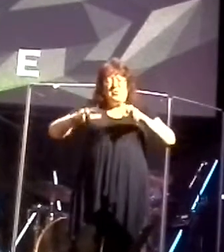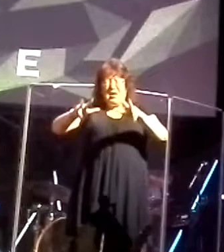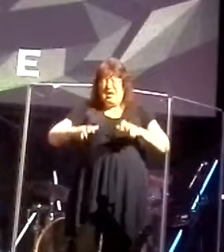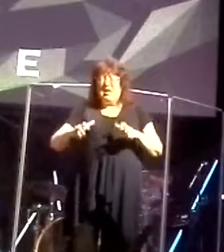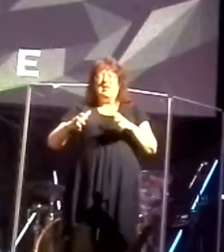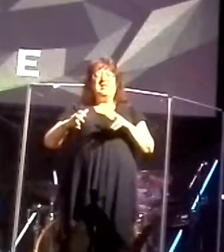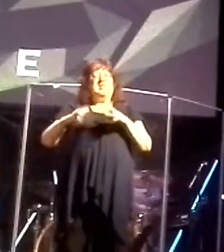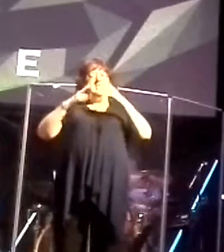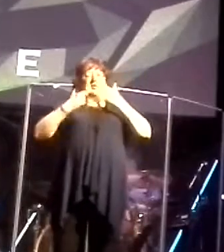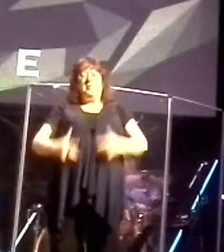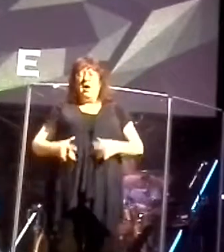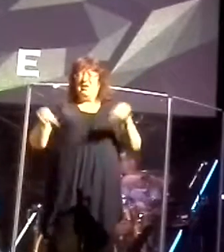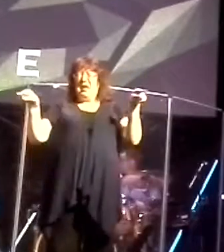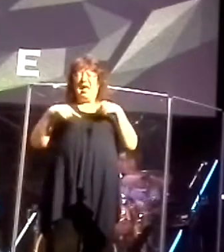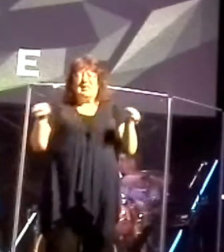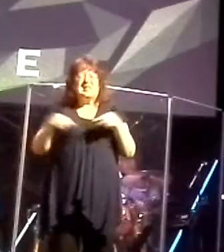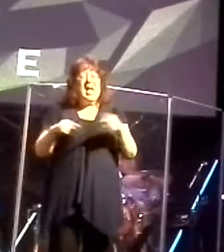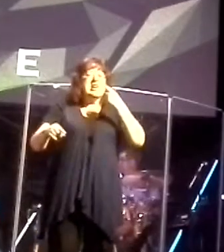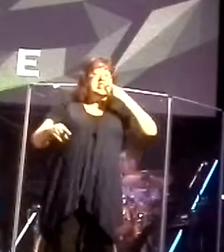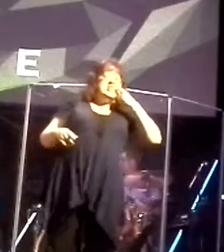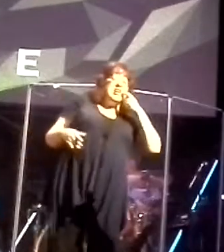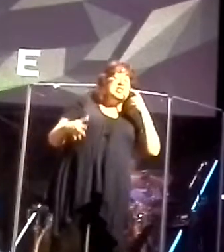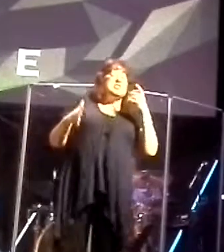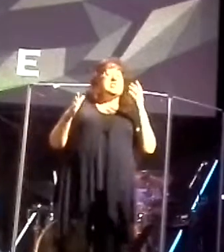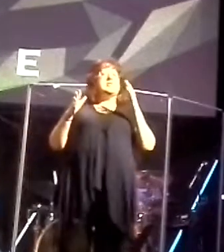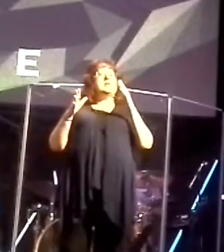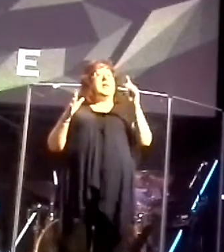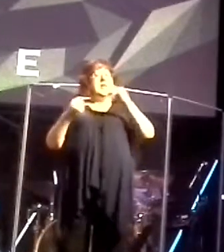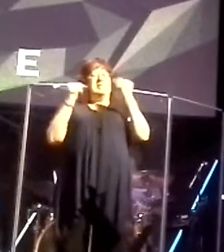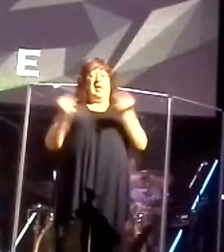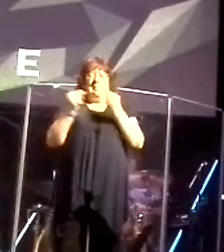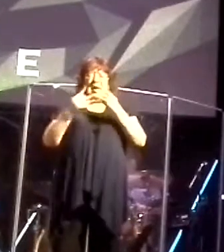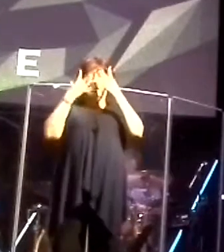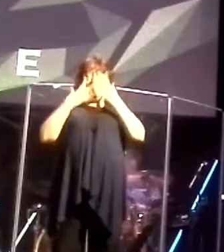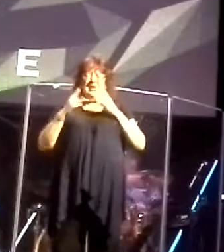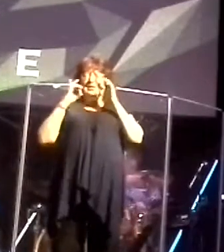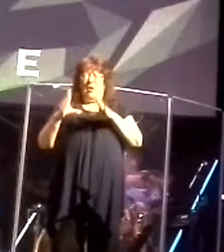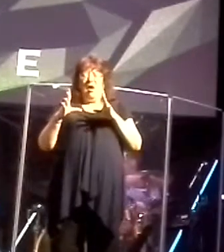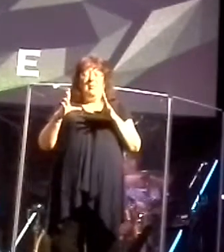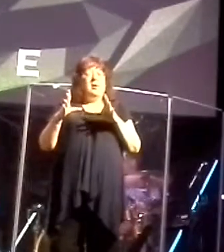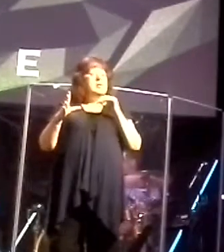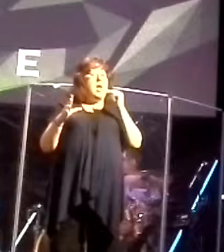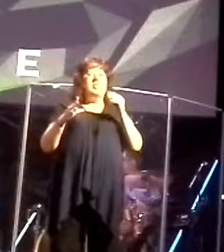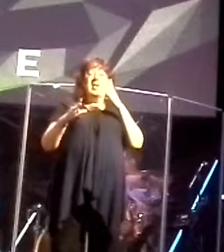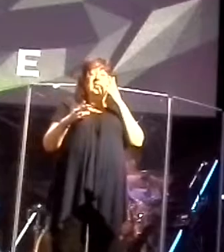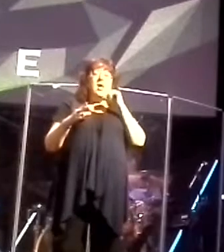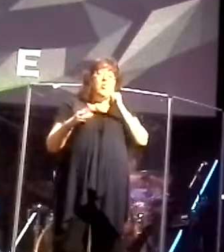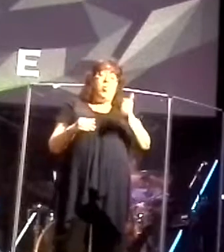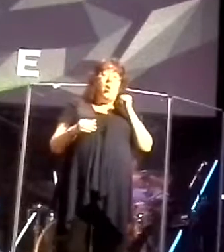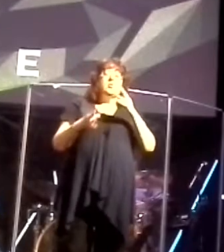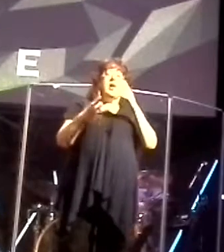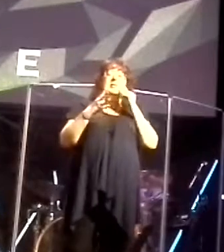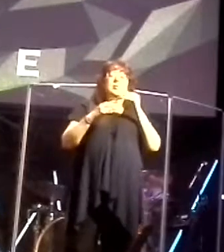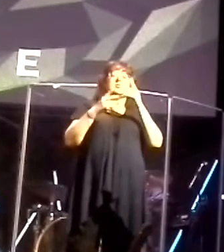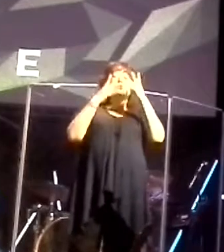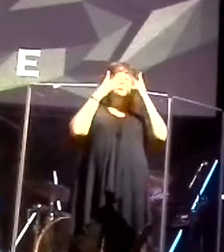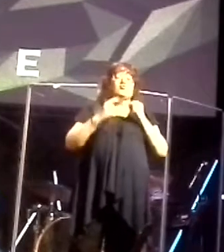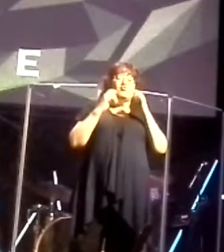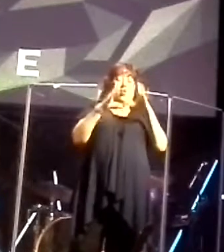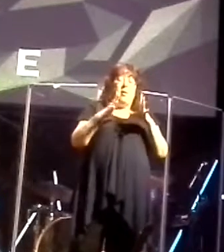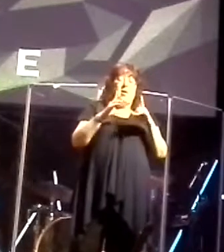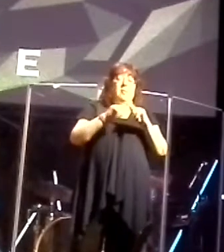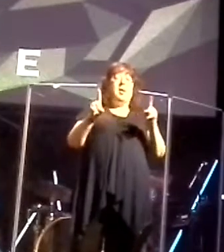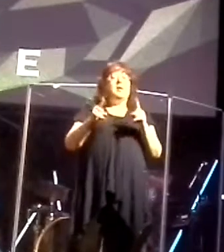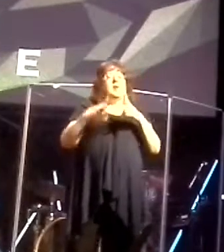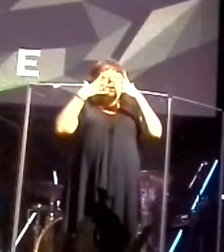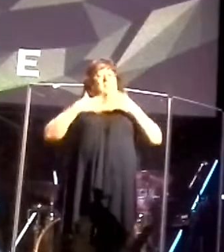lust, depression, anxiety, addiction, and the pain of trauma. Not that they will go through trauma. We all go through trauma. But